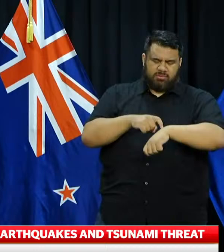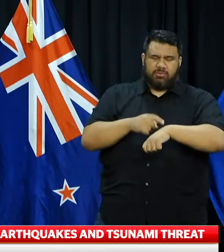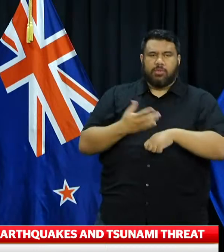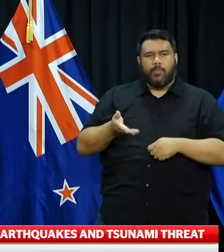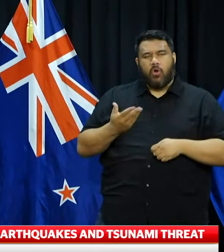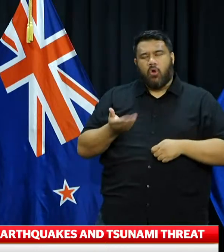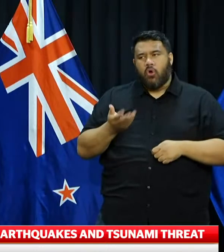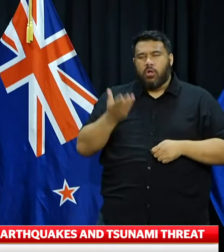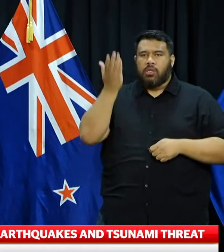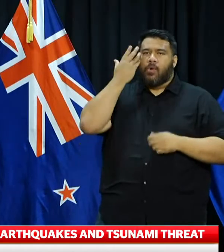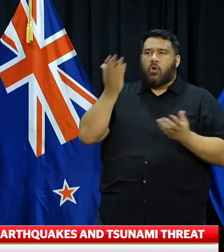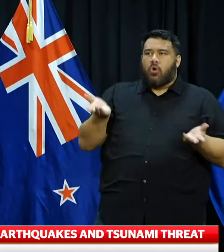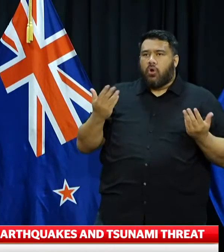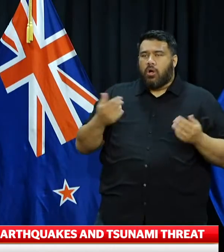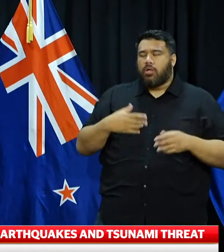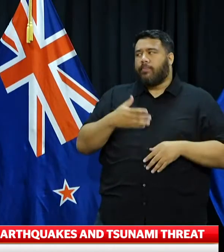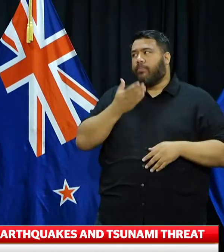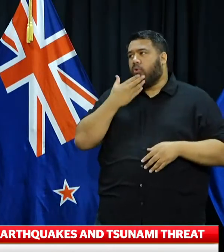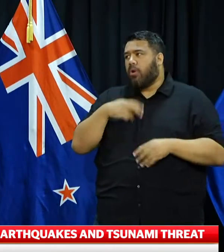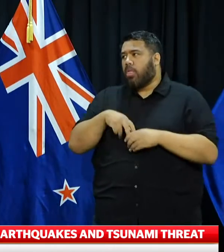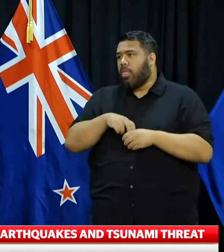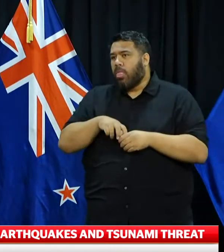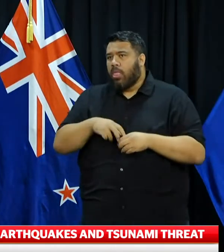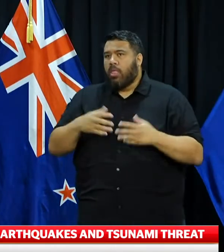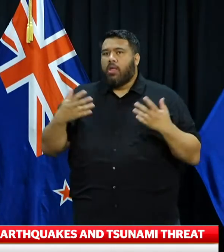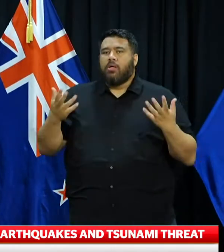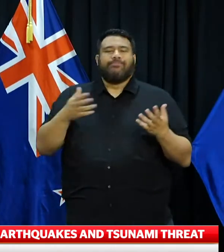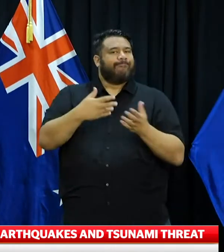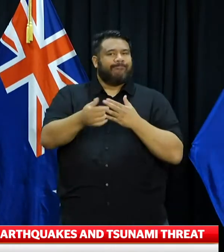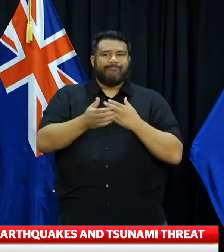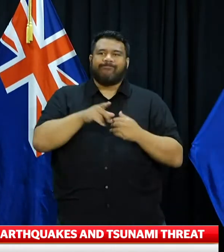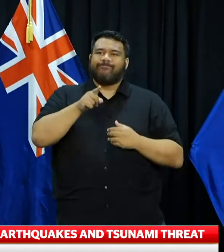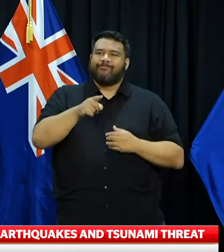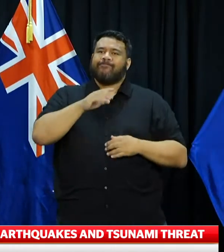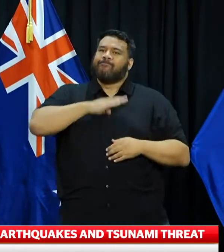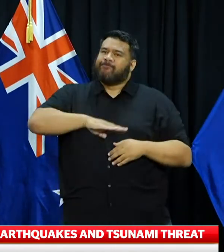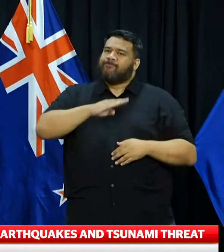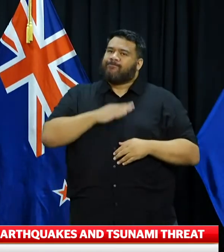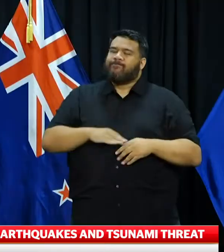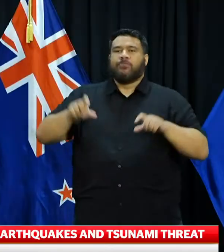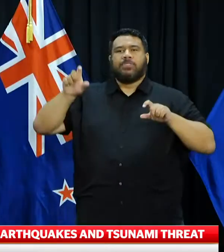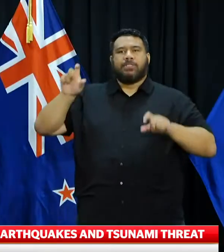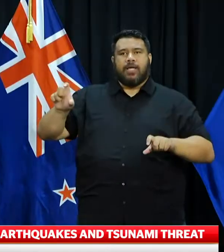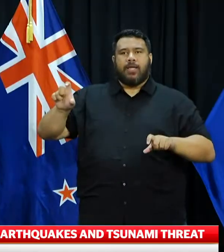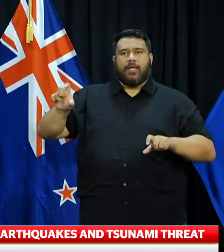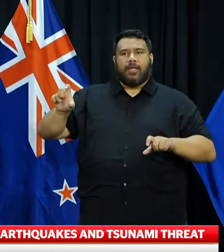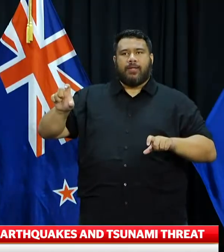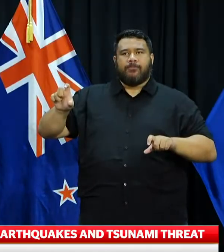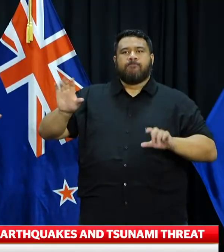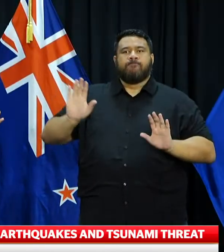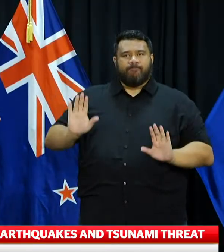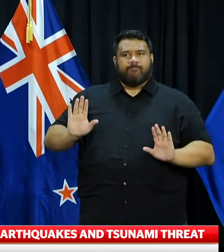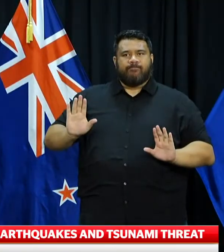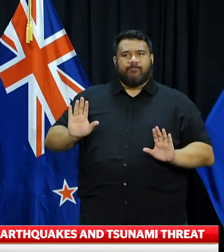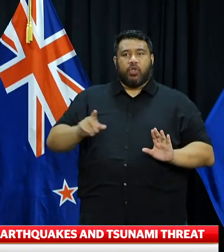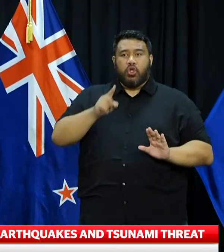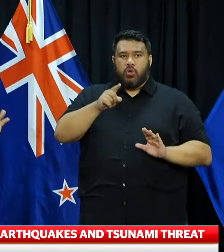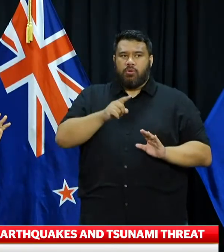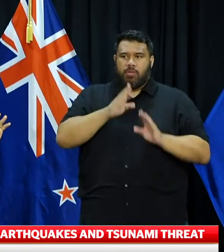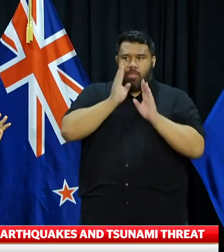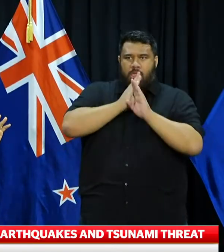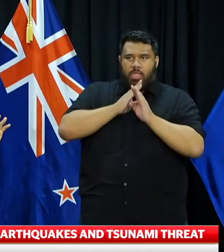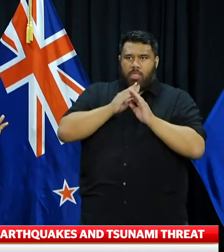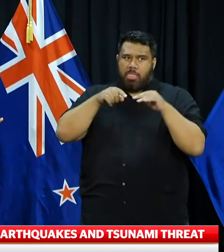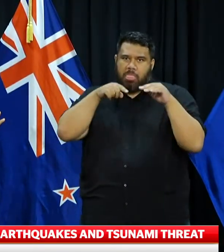tired or bored sitting at home or whatever it may be. But we are asking, please do not go and leave